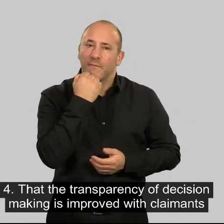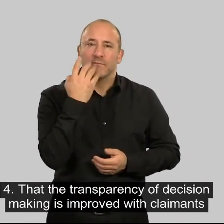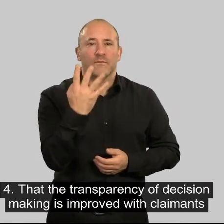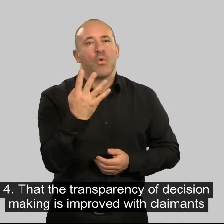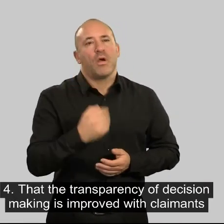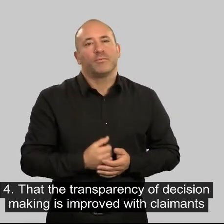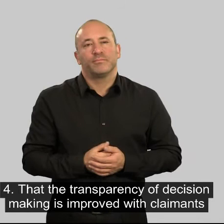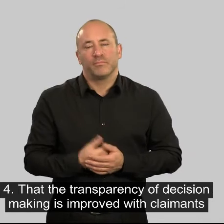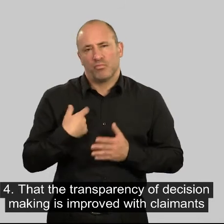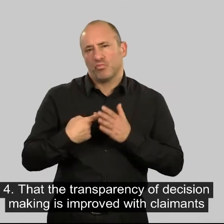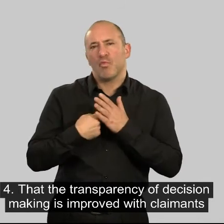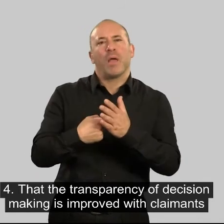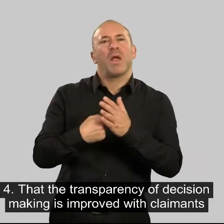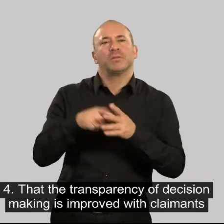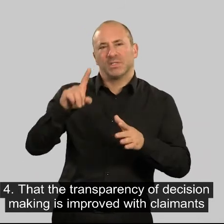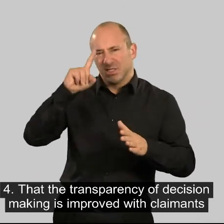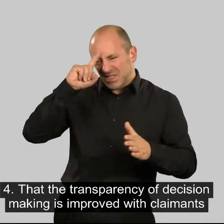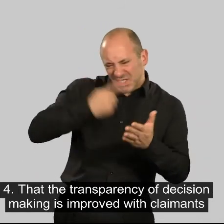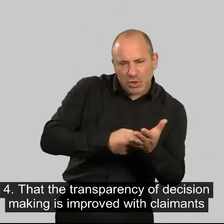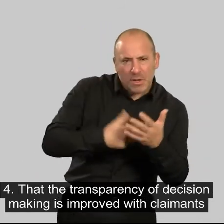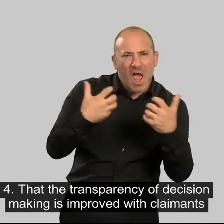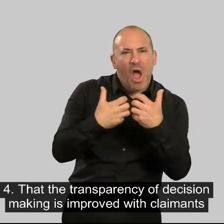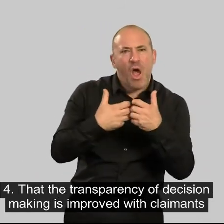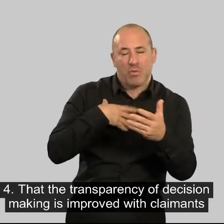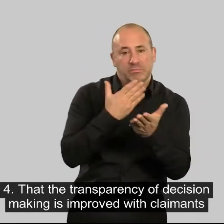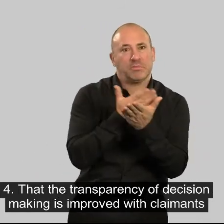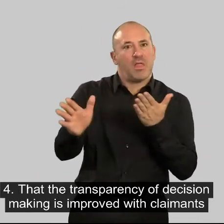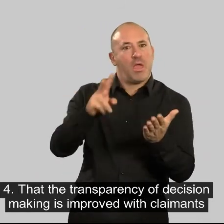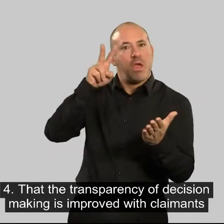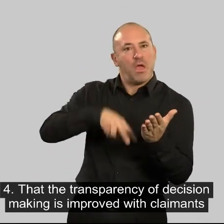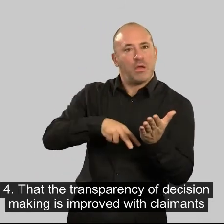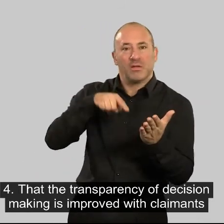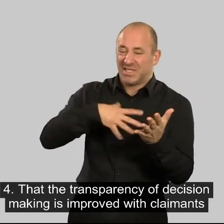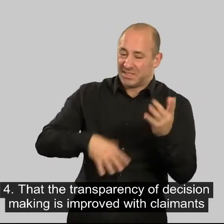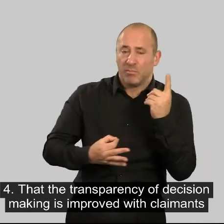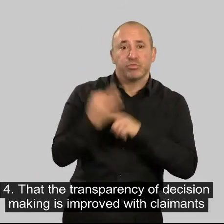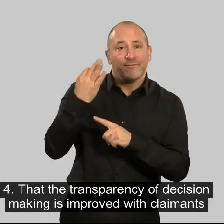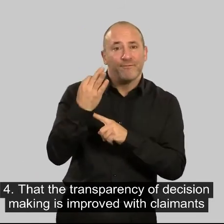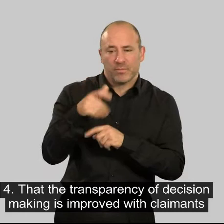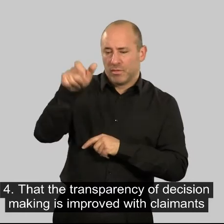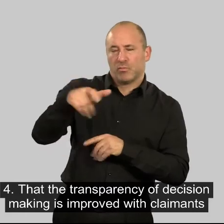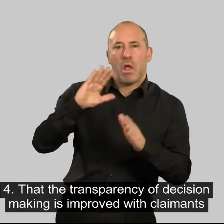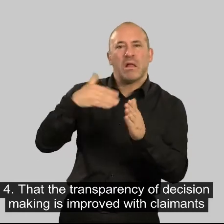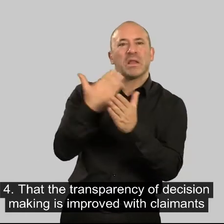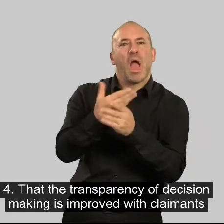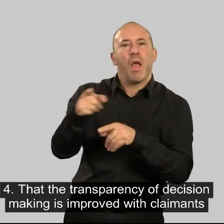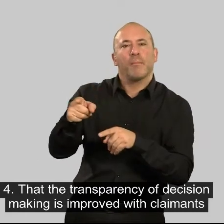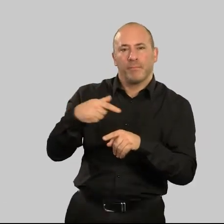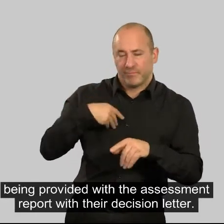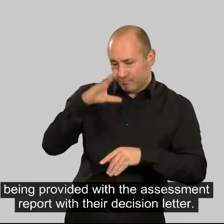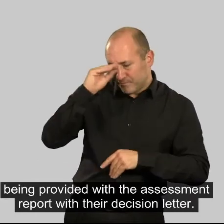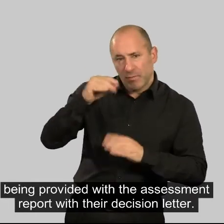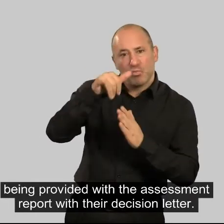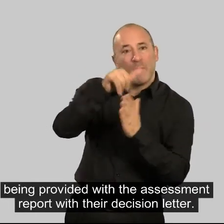4. That the transparency of decision-making is improved, with claimants being provided with the assessment